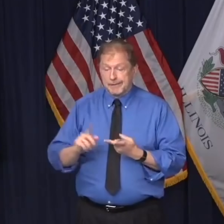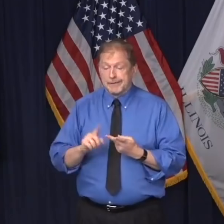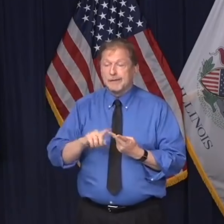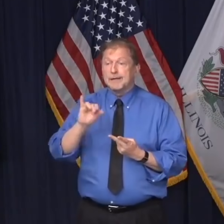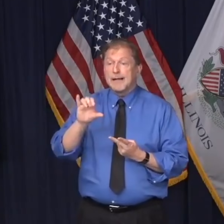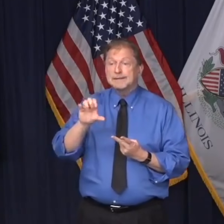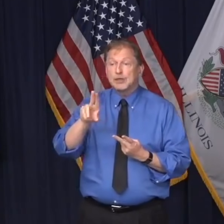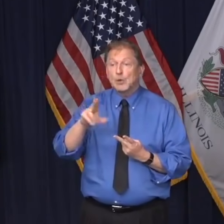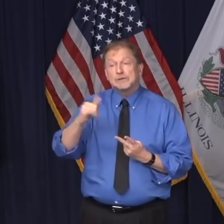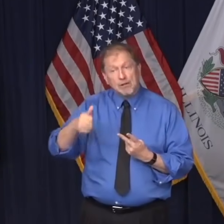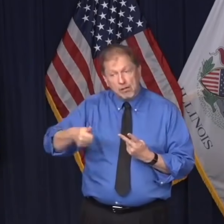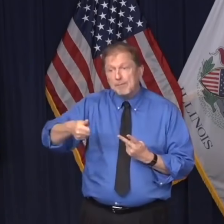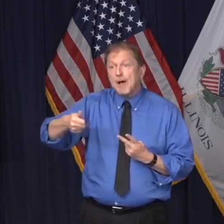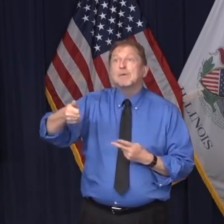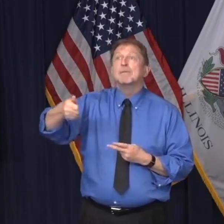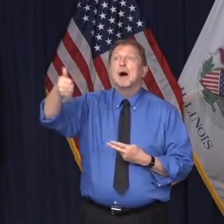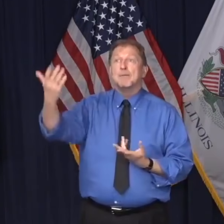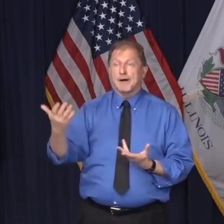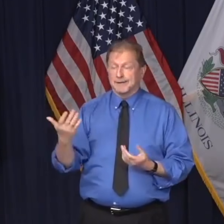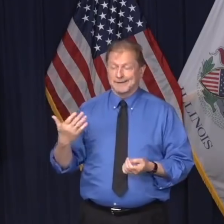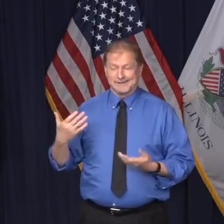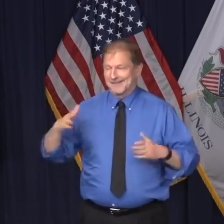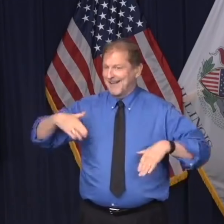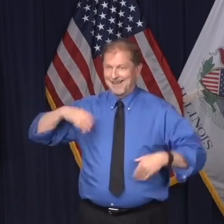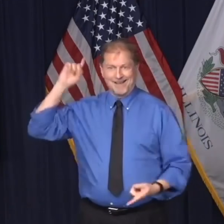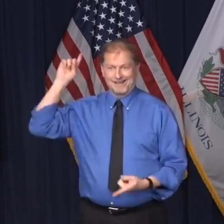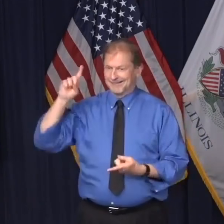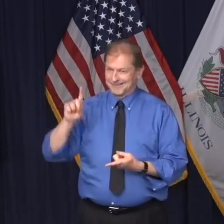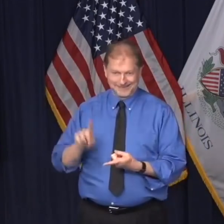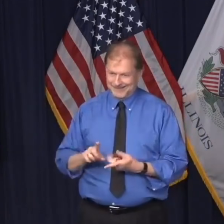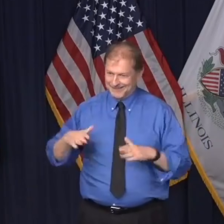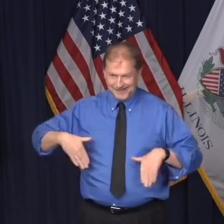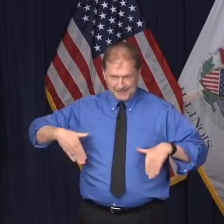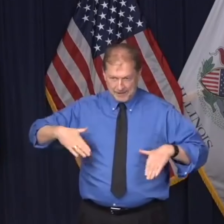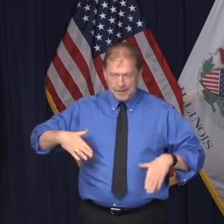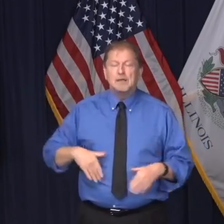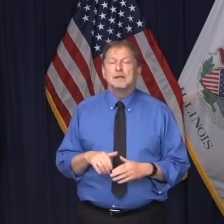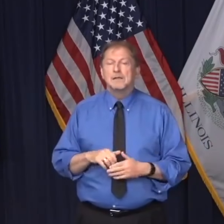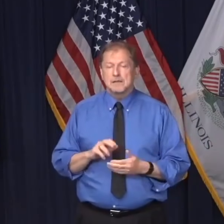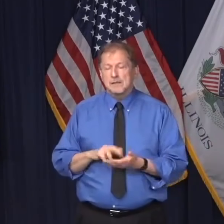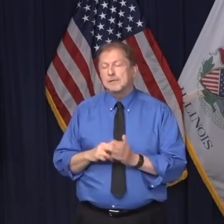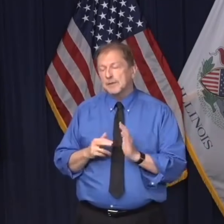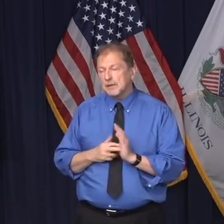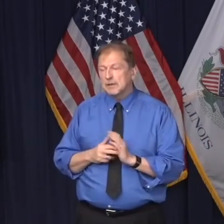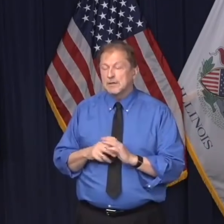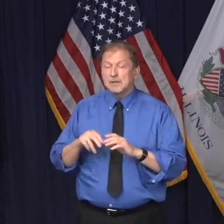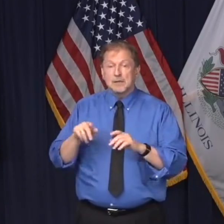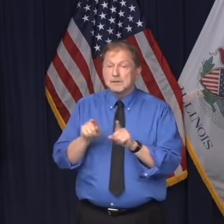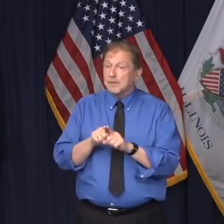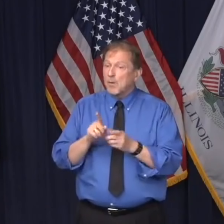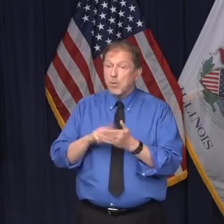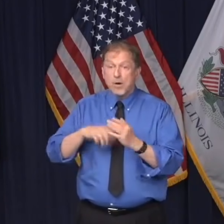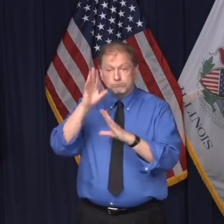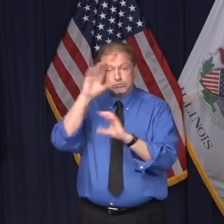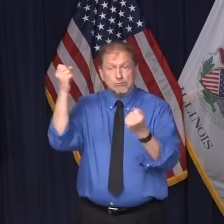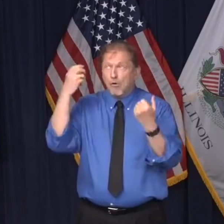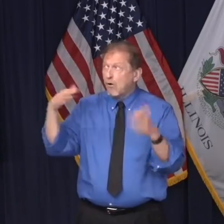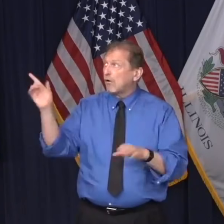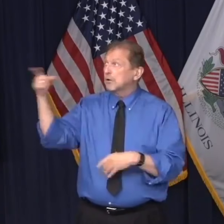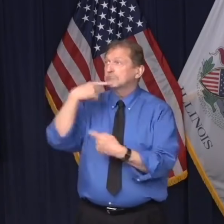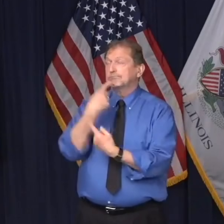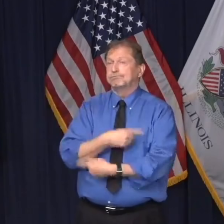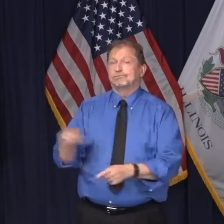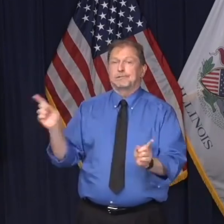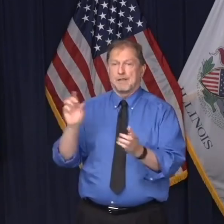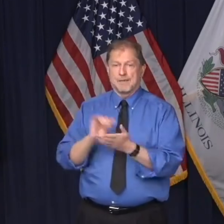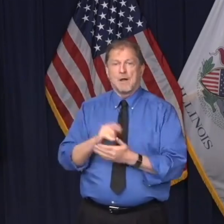beds are still filling. And so, we need to, again, I would look at the president's guidelines as